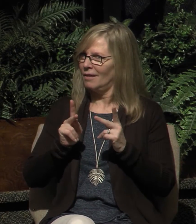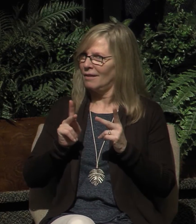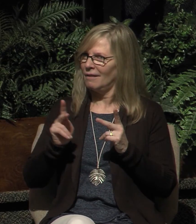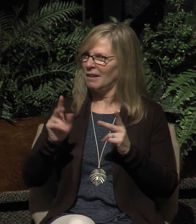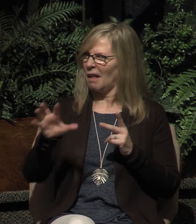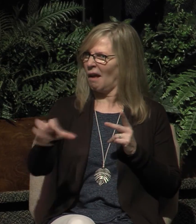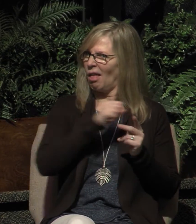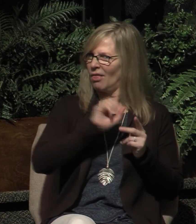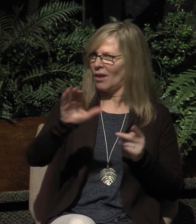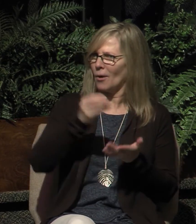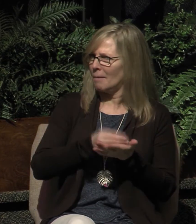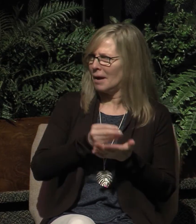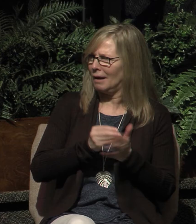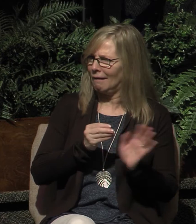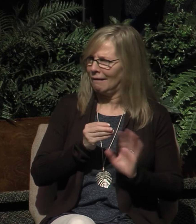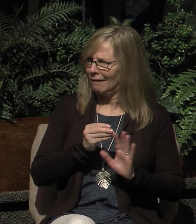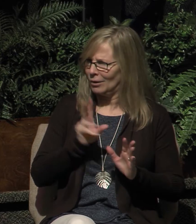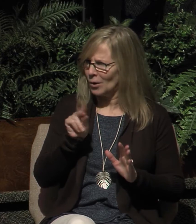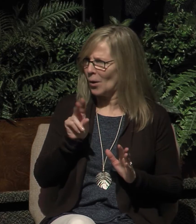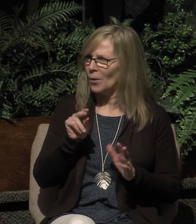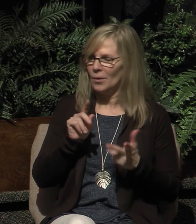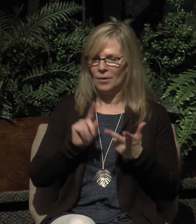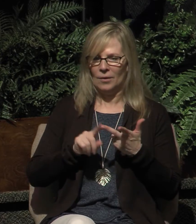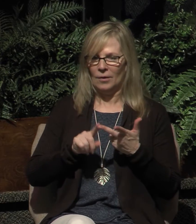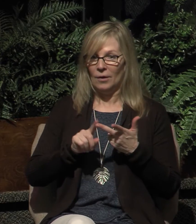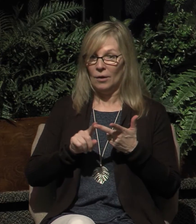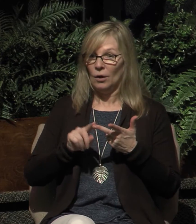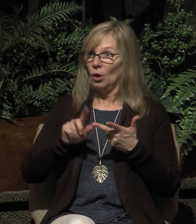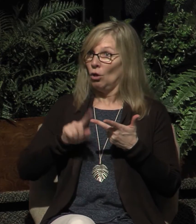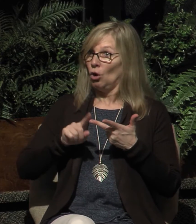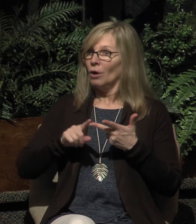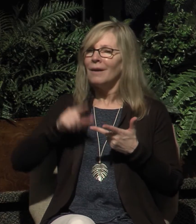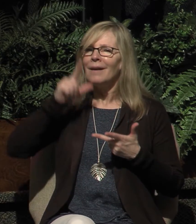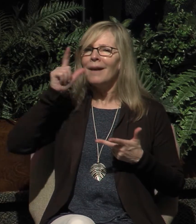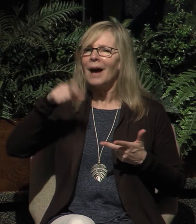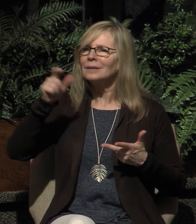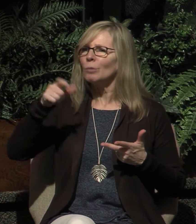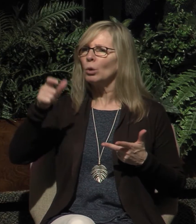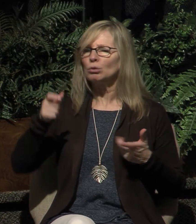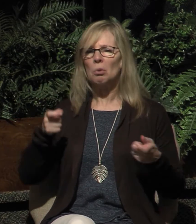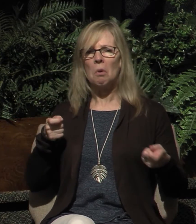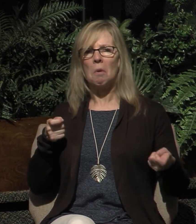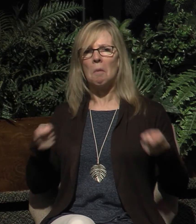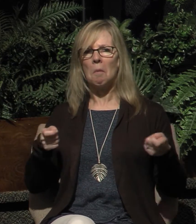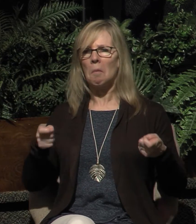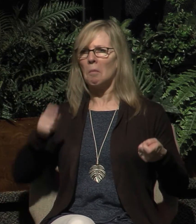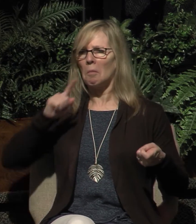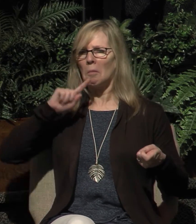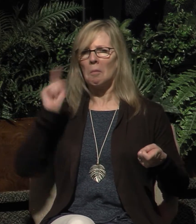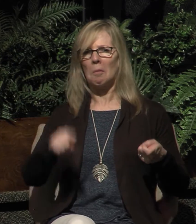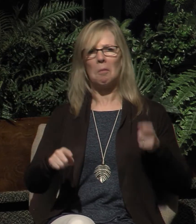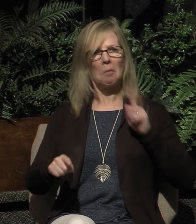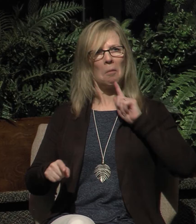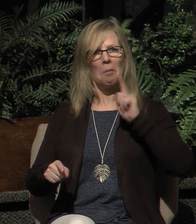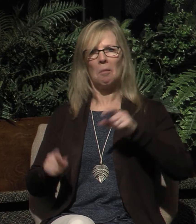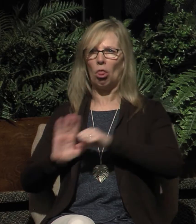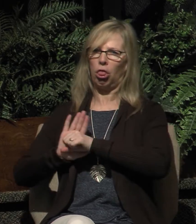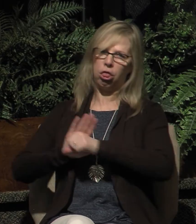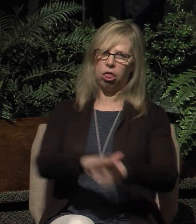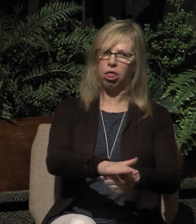Third, they are not to lord it over the members of the church, meaning that pastors are not to dominate the people of